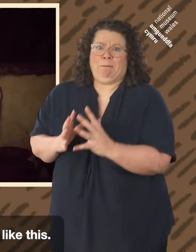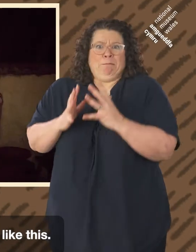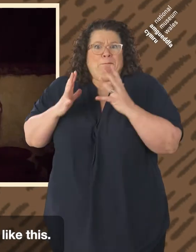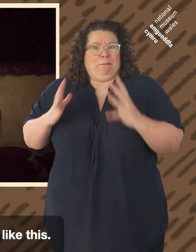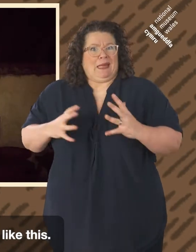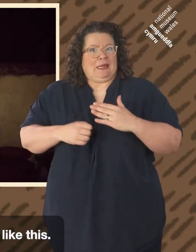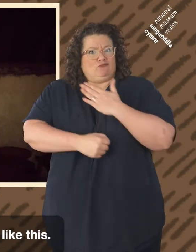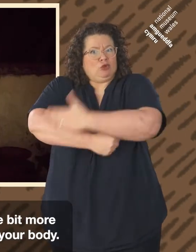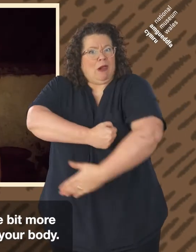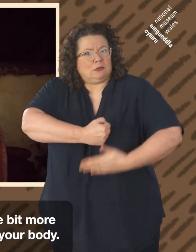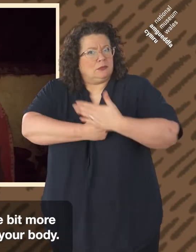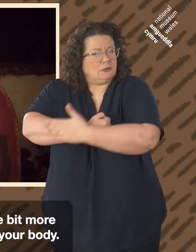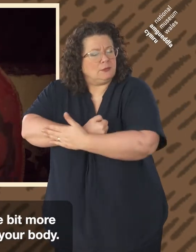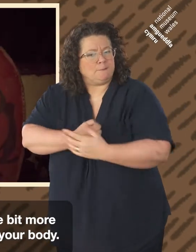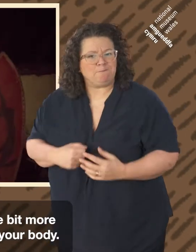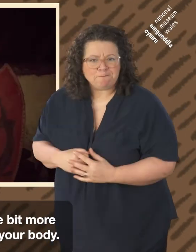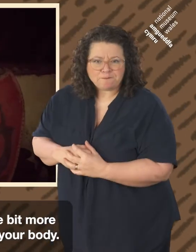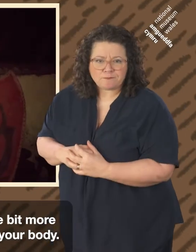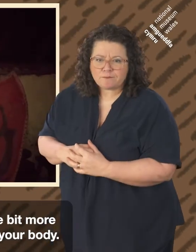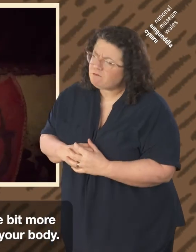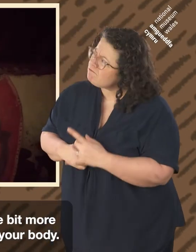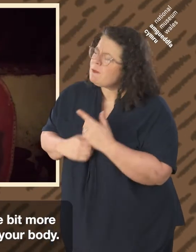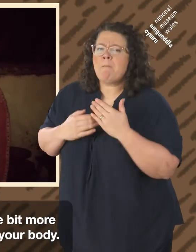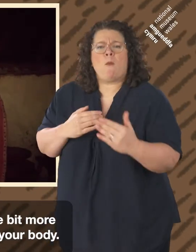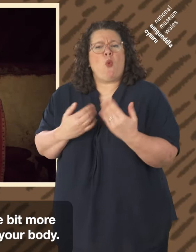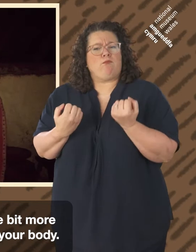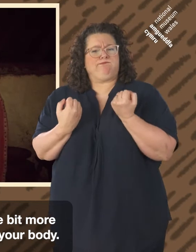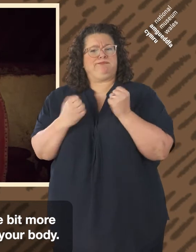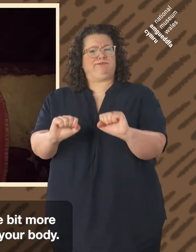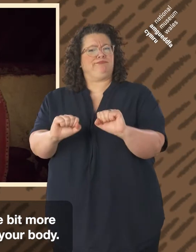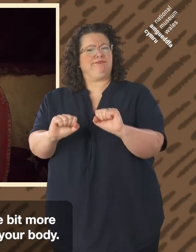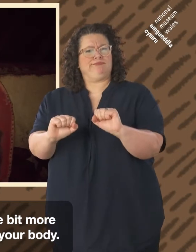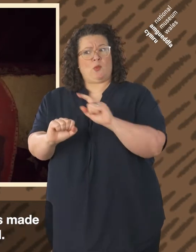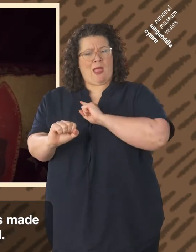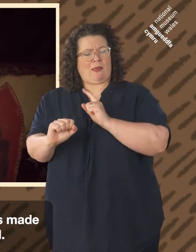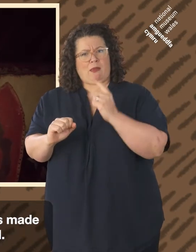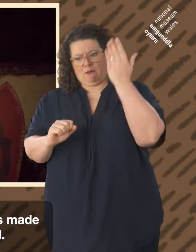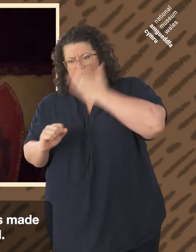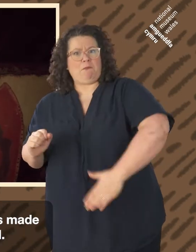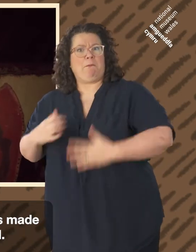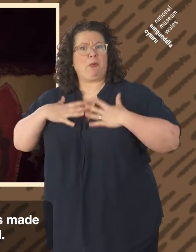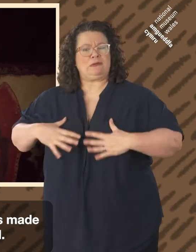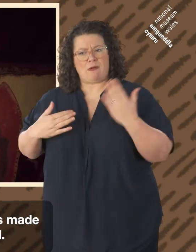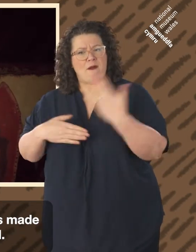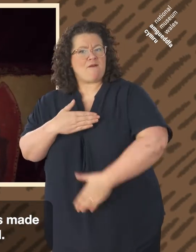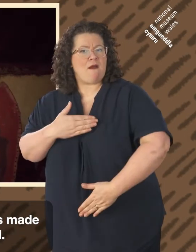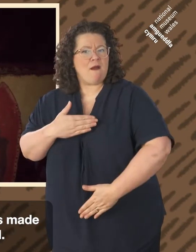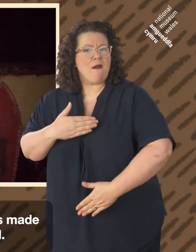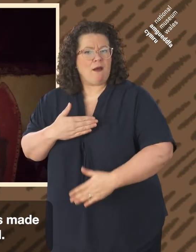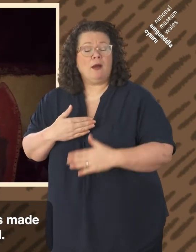this. This gives you a little bit more protection, covers your body. Now this shield is made out of